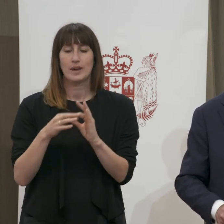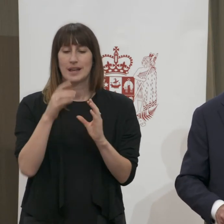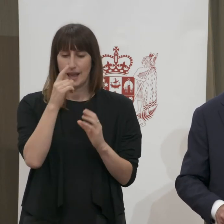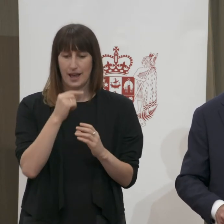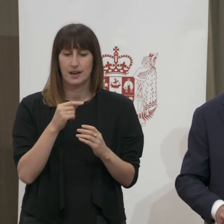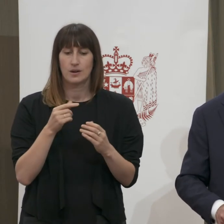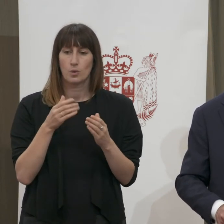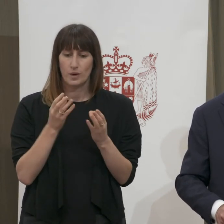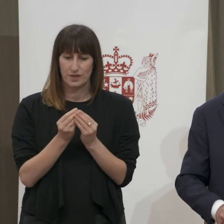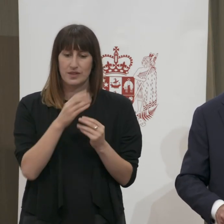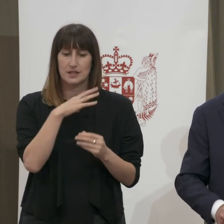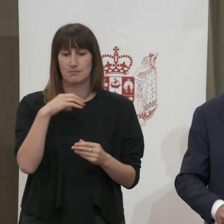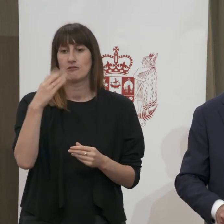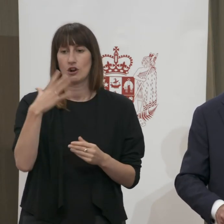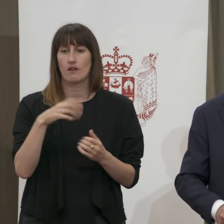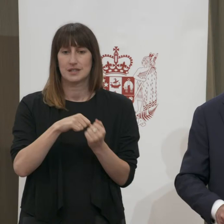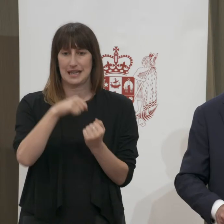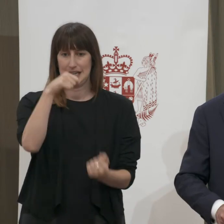Tiriti.